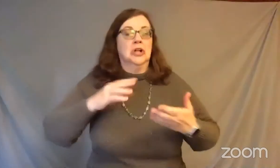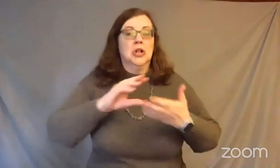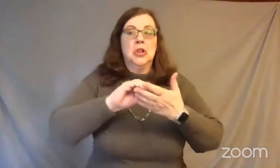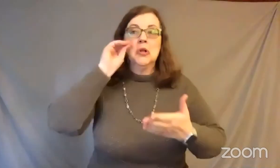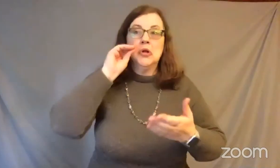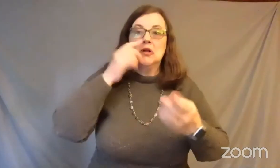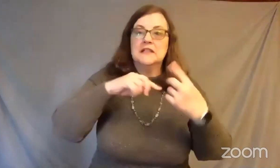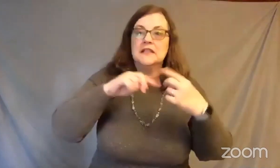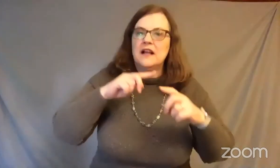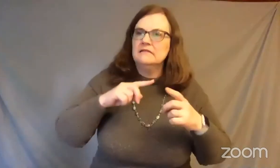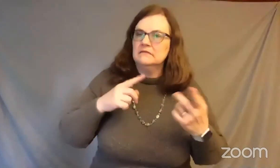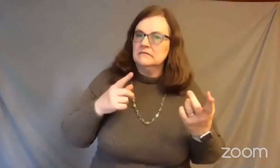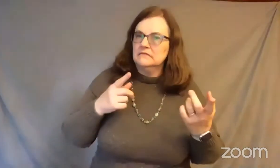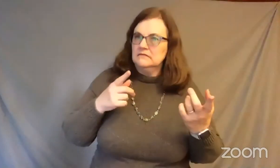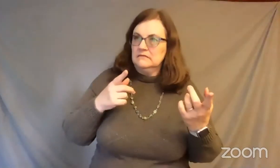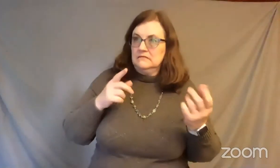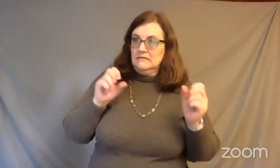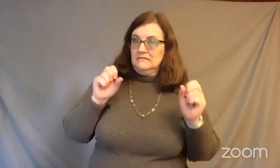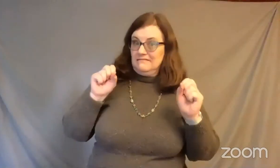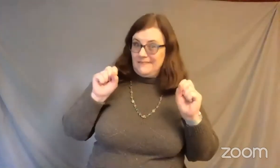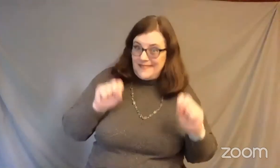Hearing parents that decide to learn sign language,